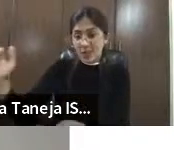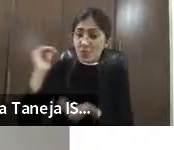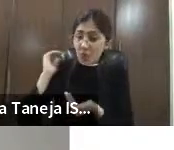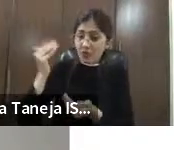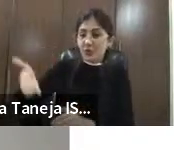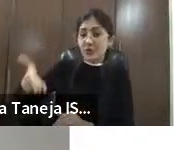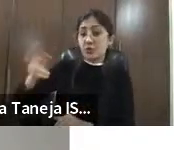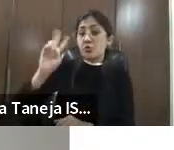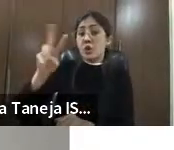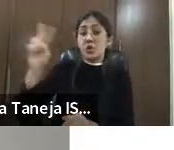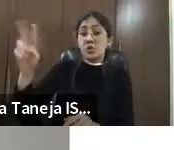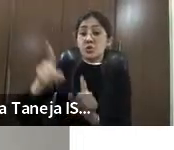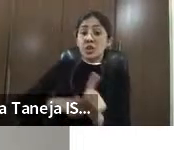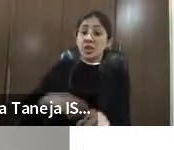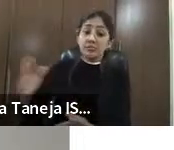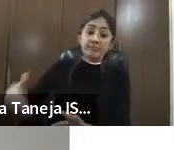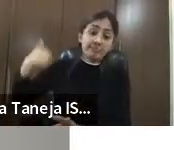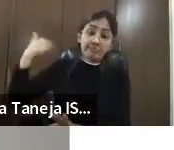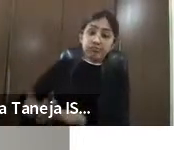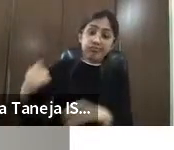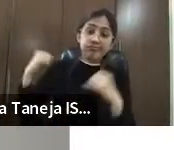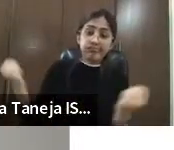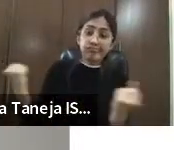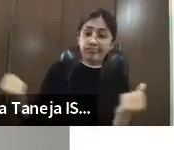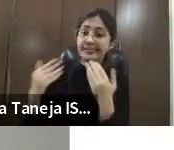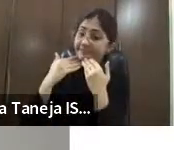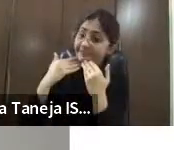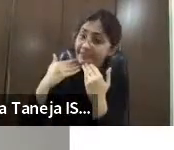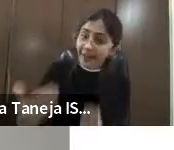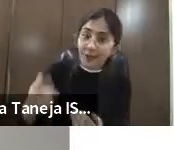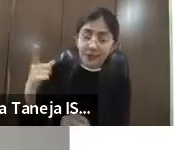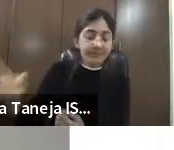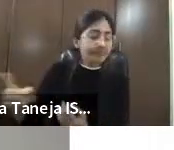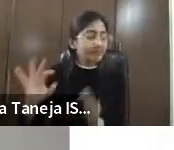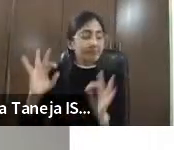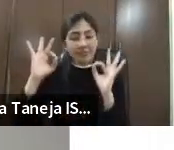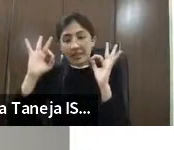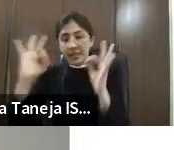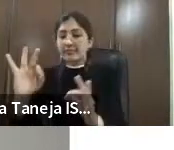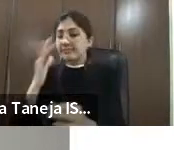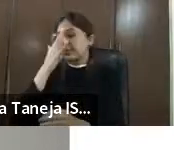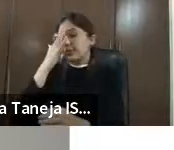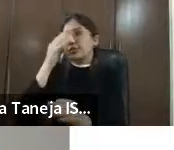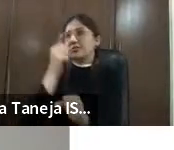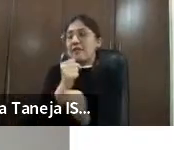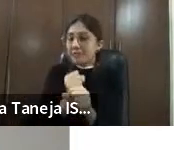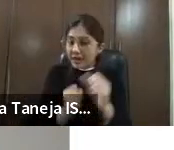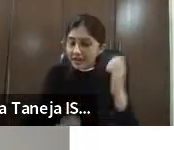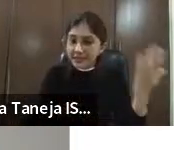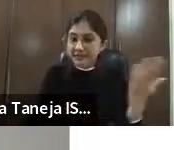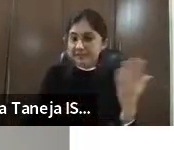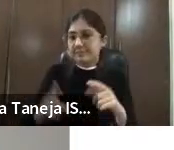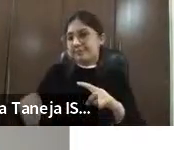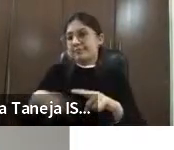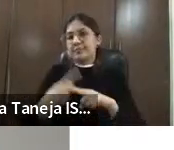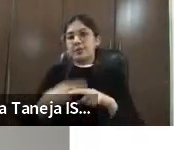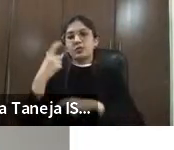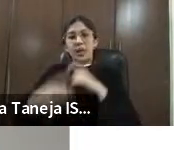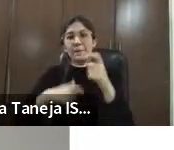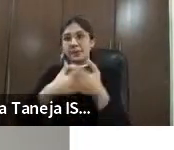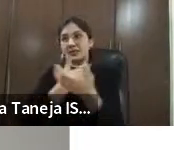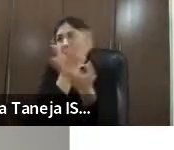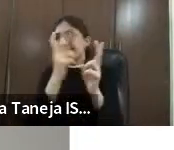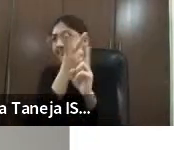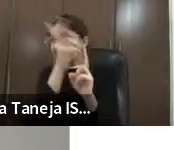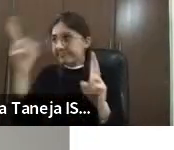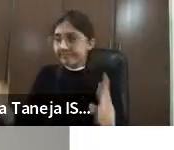last 22 years. These are really incentive to Indian government, incentive to Indian corporates and